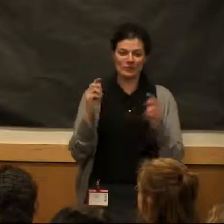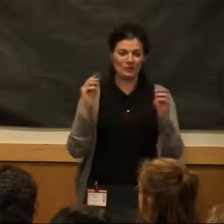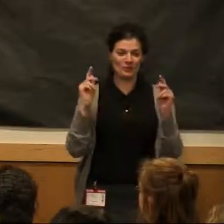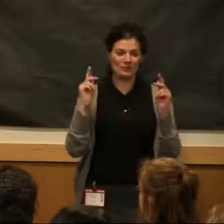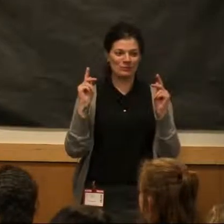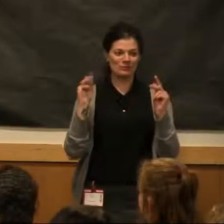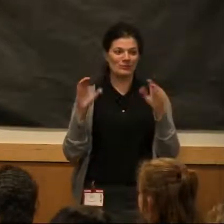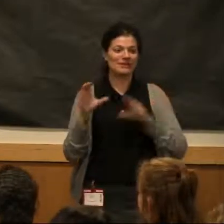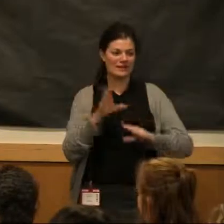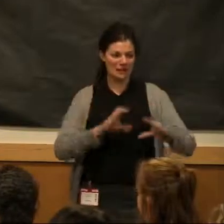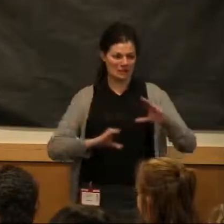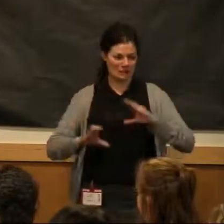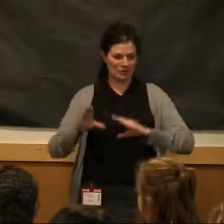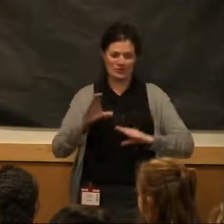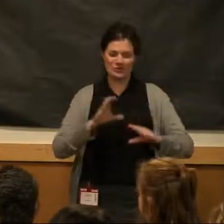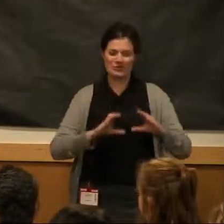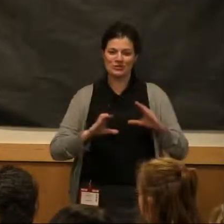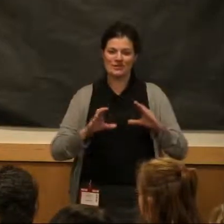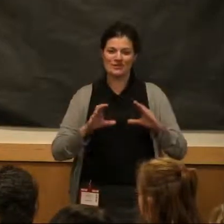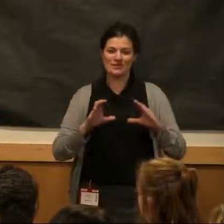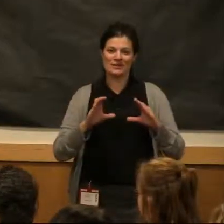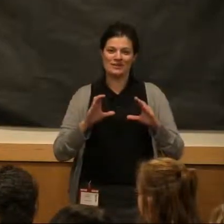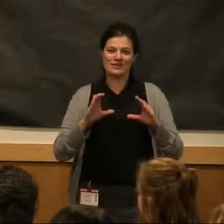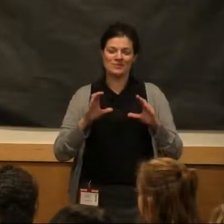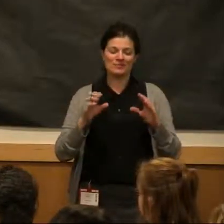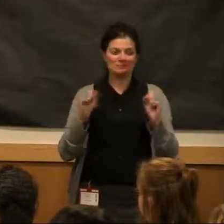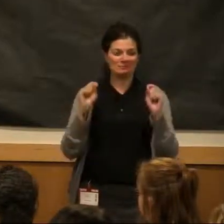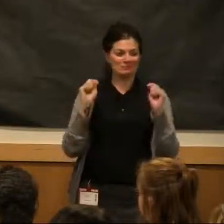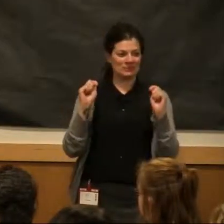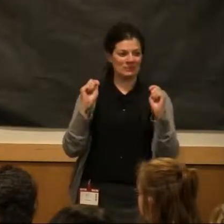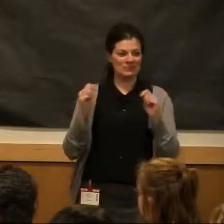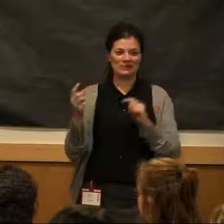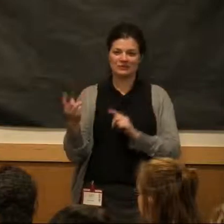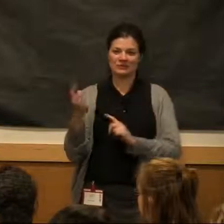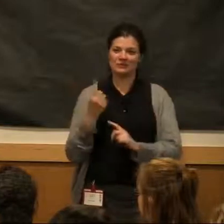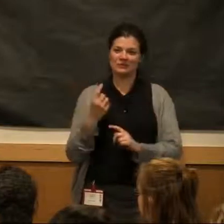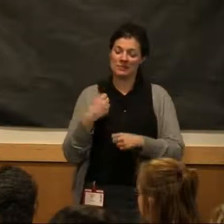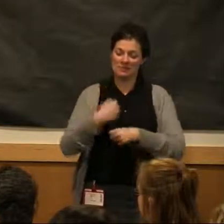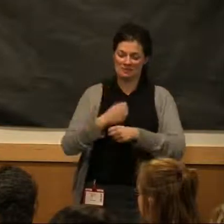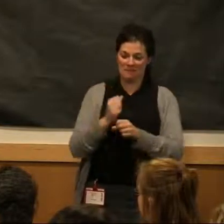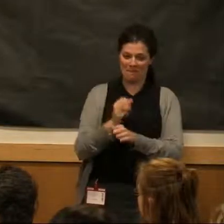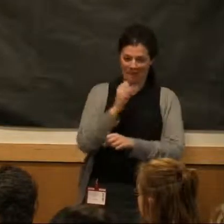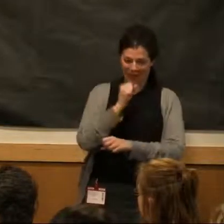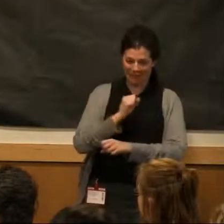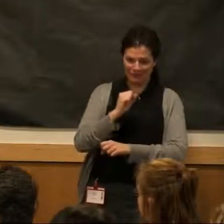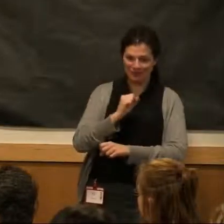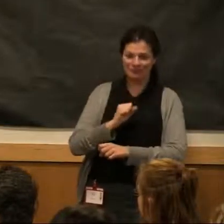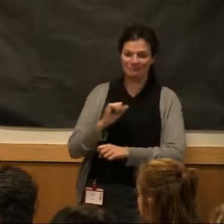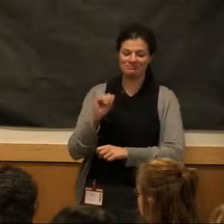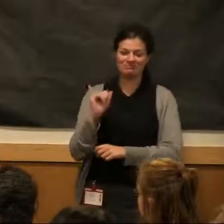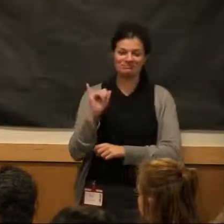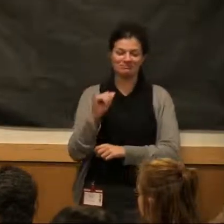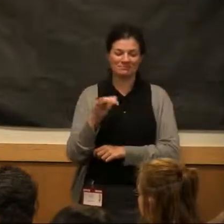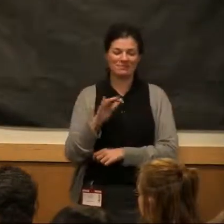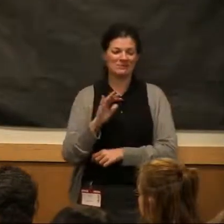ice cream works the way that it does, and students got to make homemade ice cream in their residence hall, which was really neat.